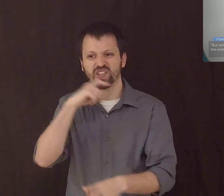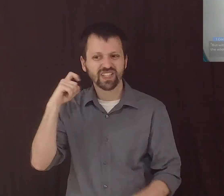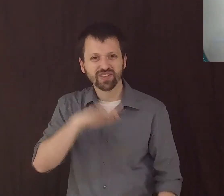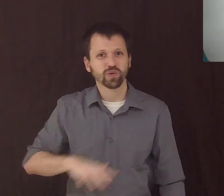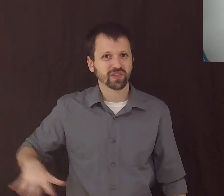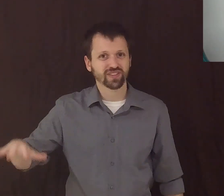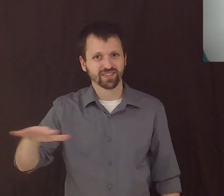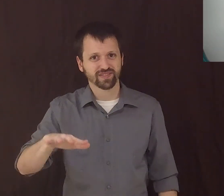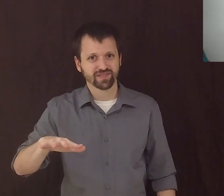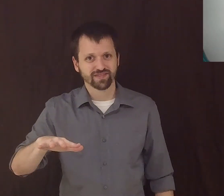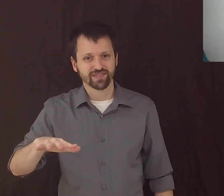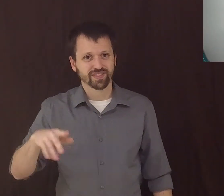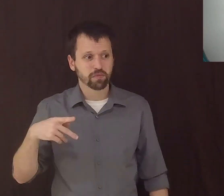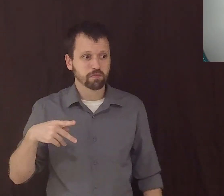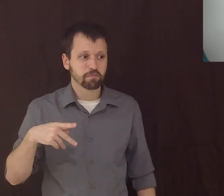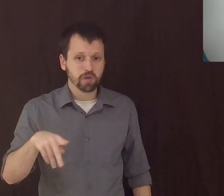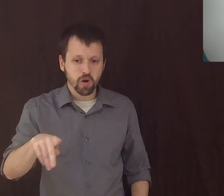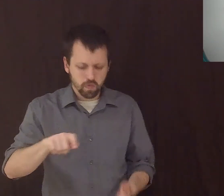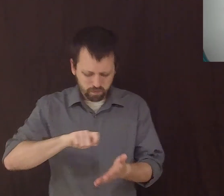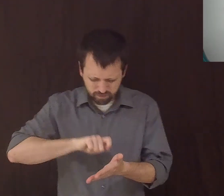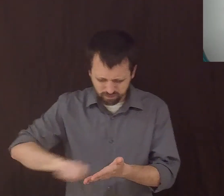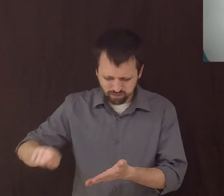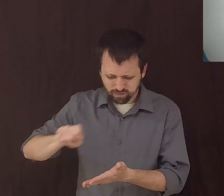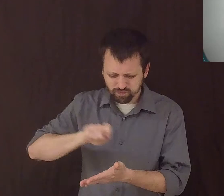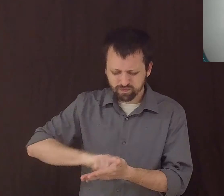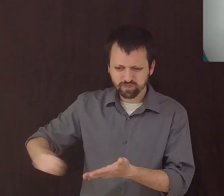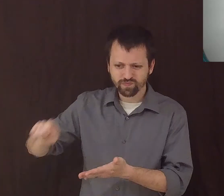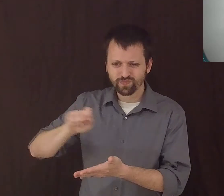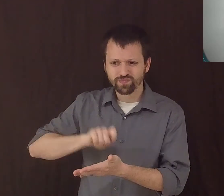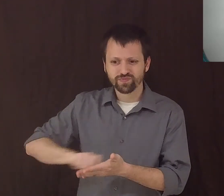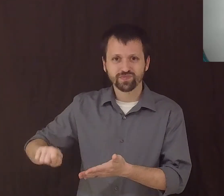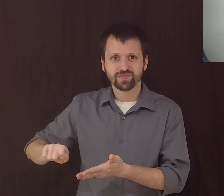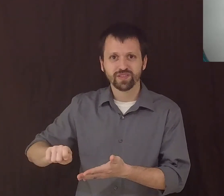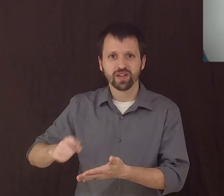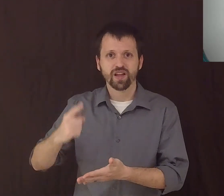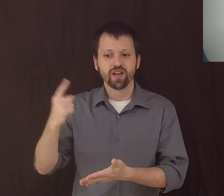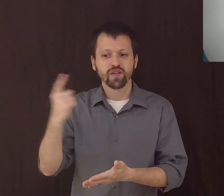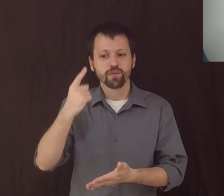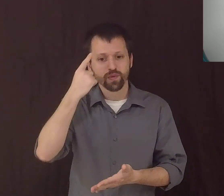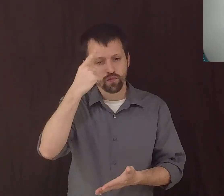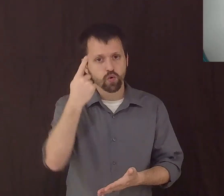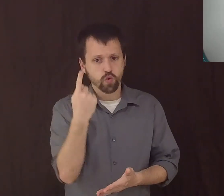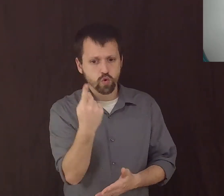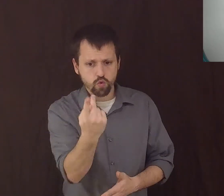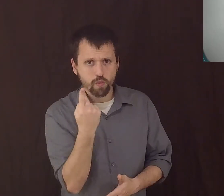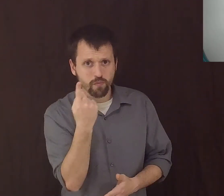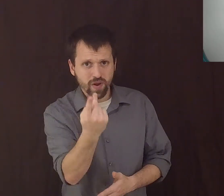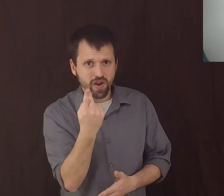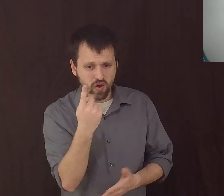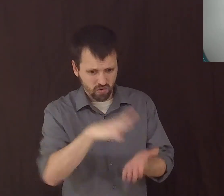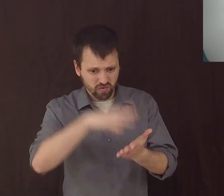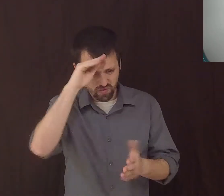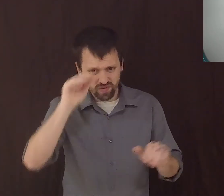wilderness." And so the Apostle Paul writes this, and he says that there's something for you and I today to be able to